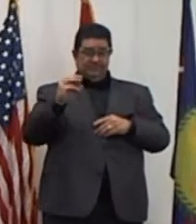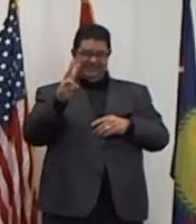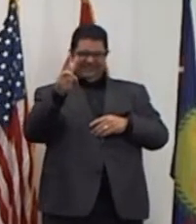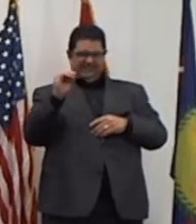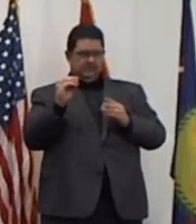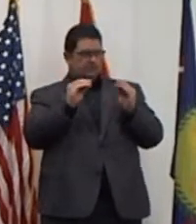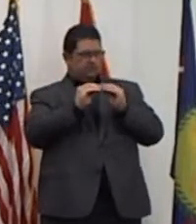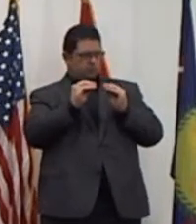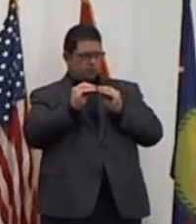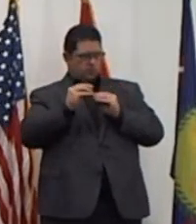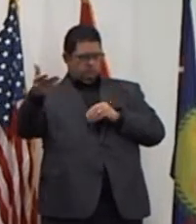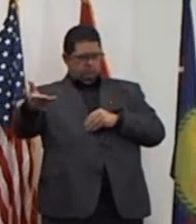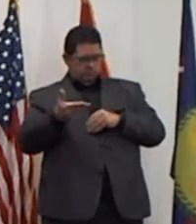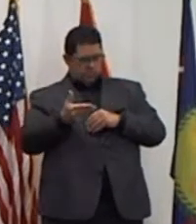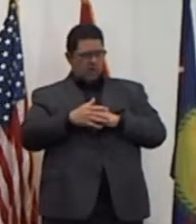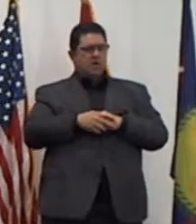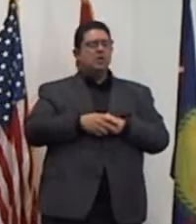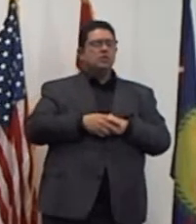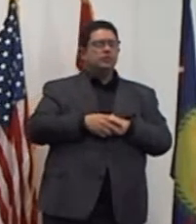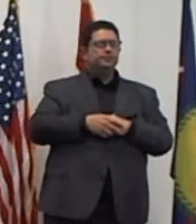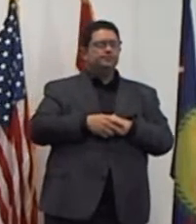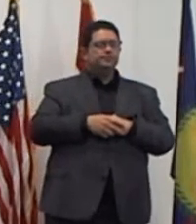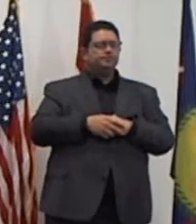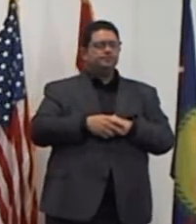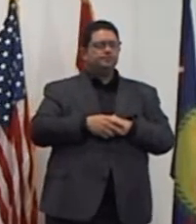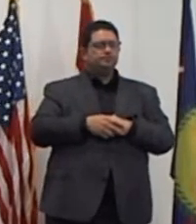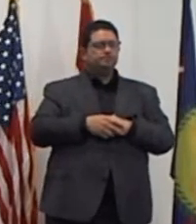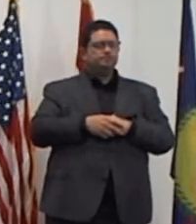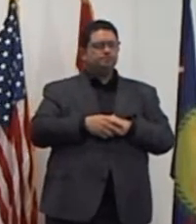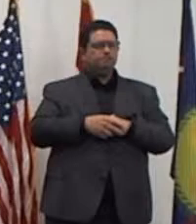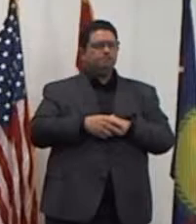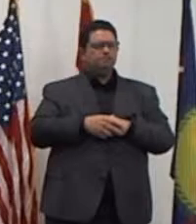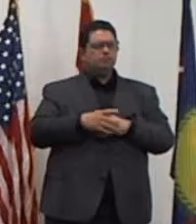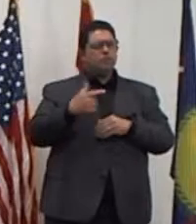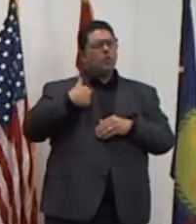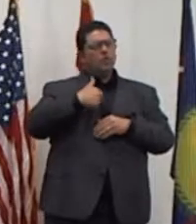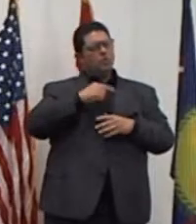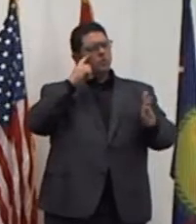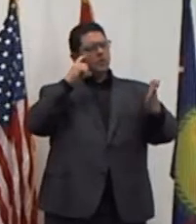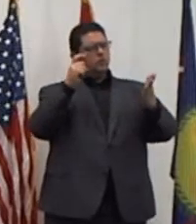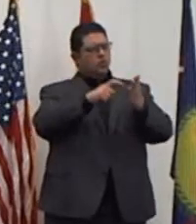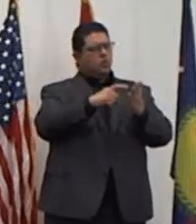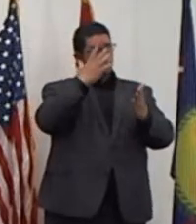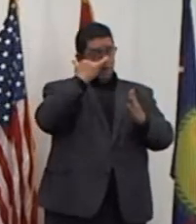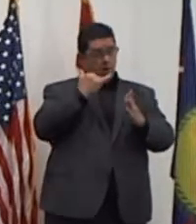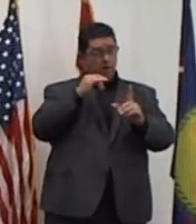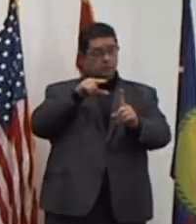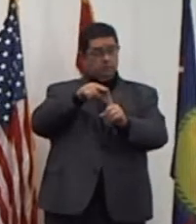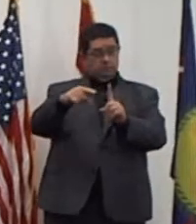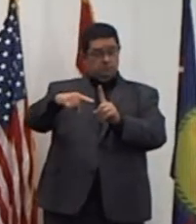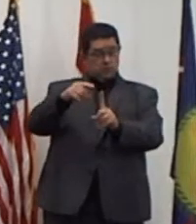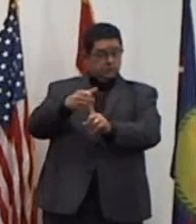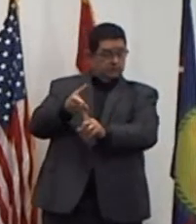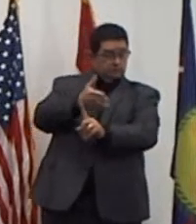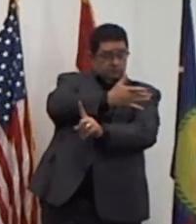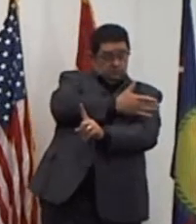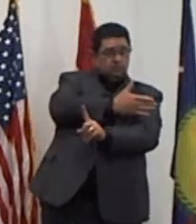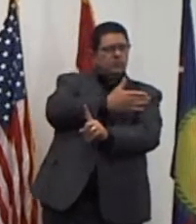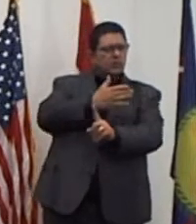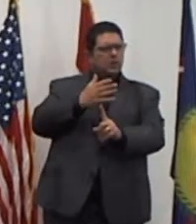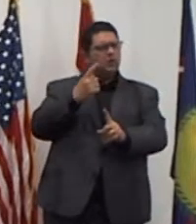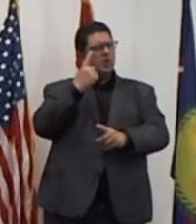to identify 12 individuals who were COVID positive who worked at the same manufacturing plant in St. Louis